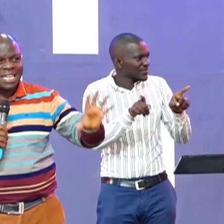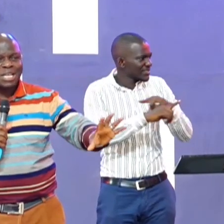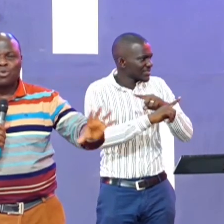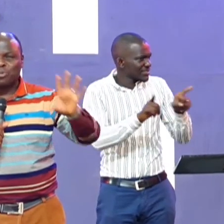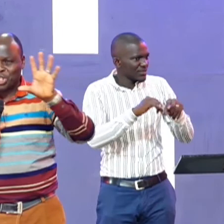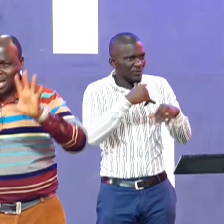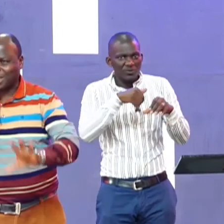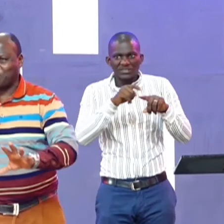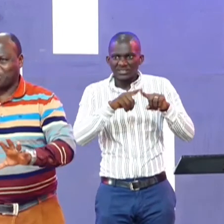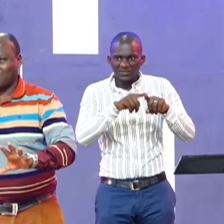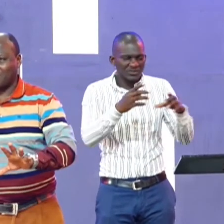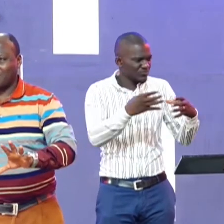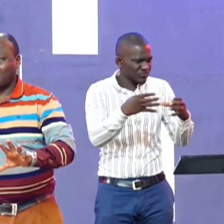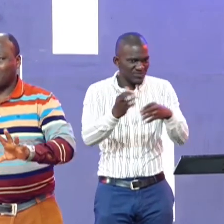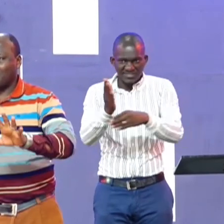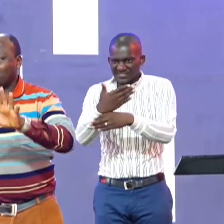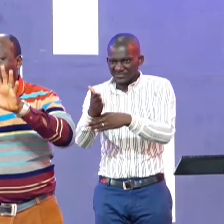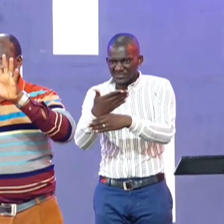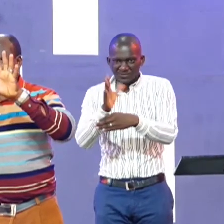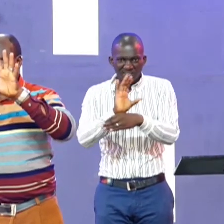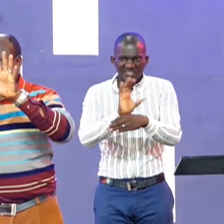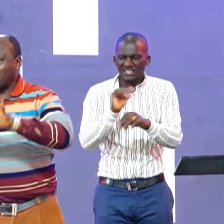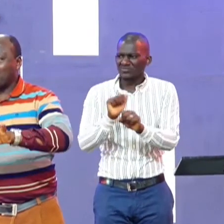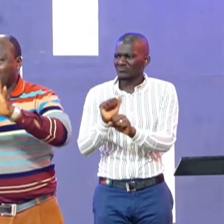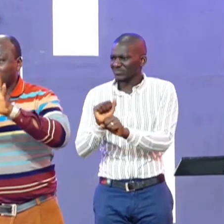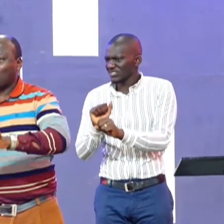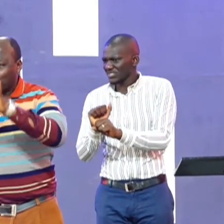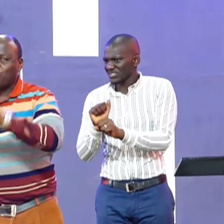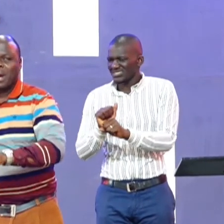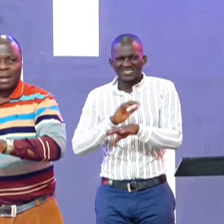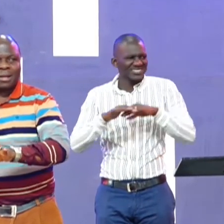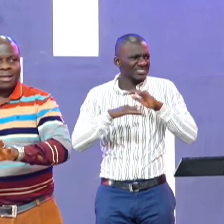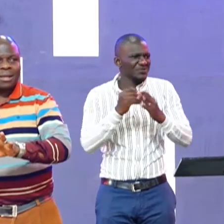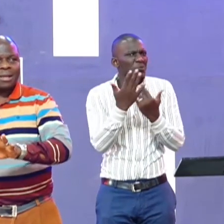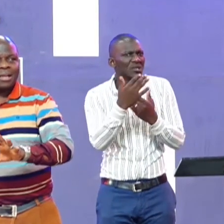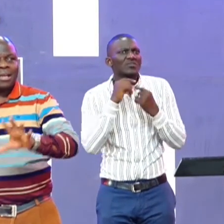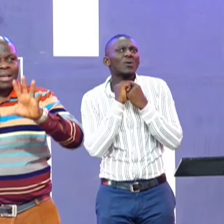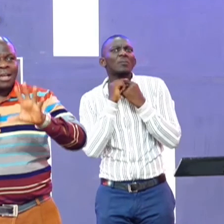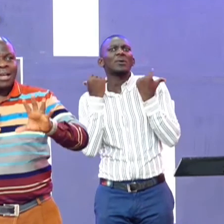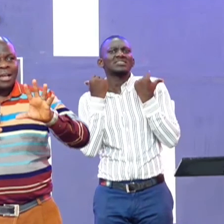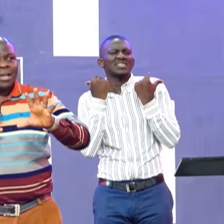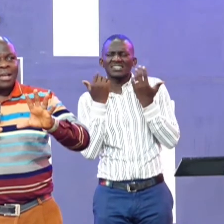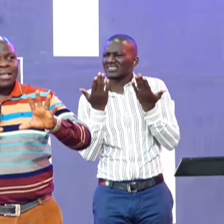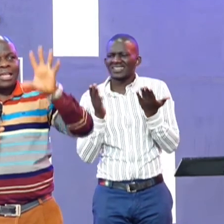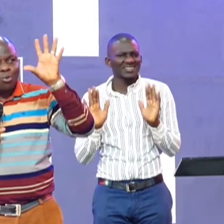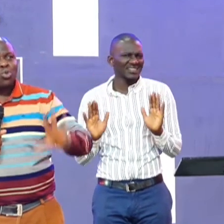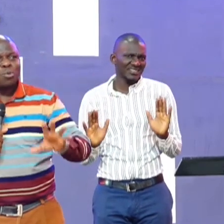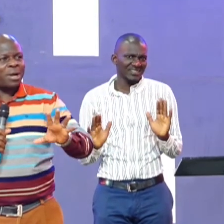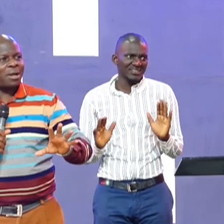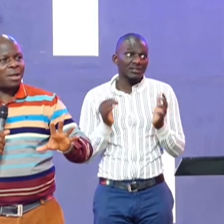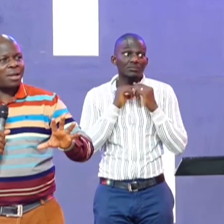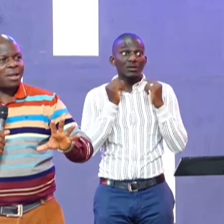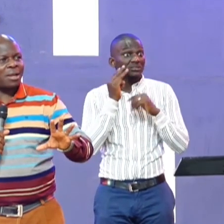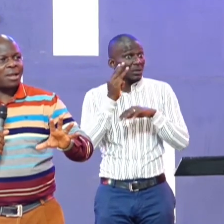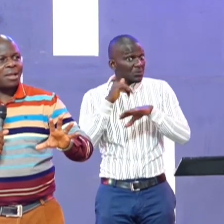this conference to see men in different departments of the church. Do not wait there for the pastor to send you.